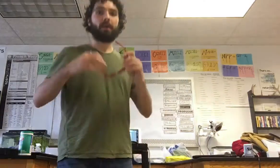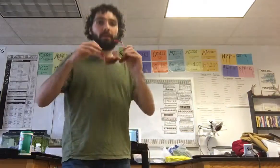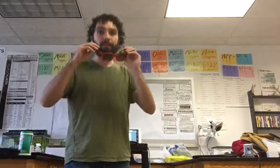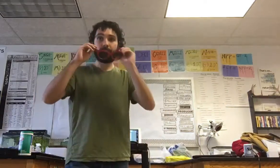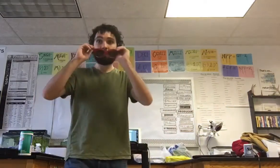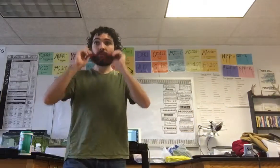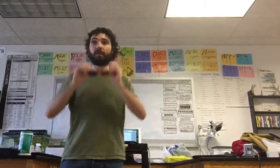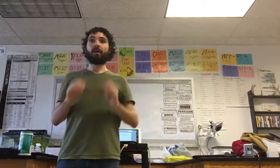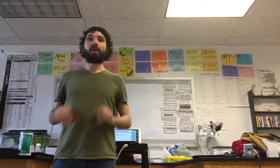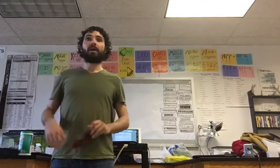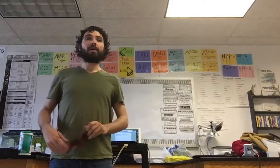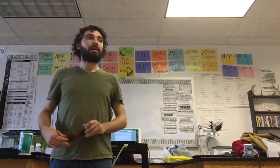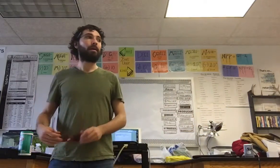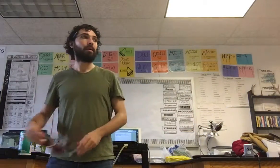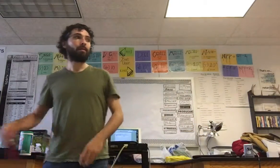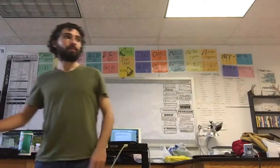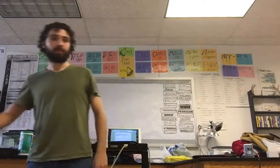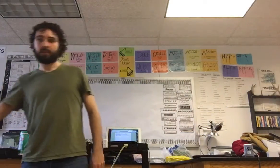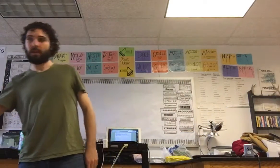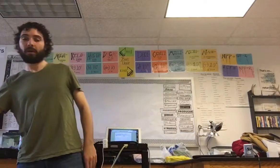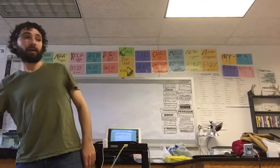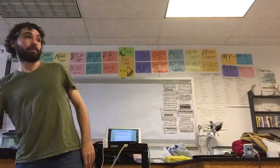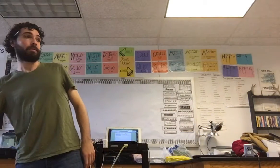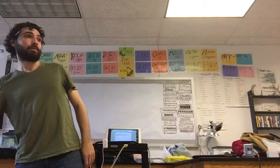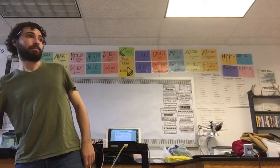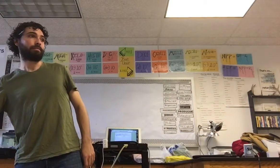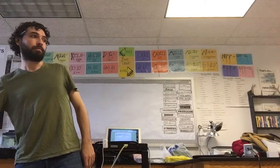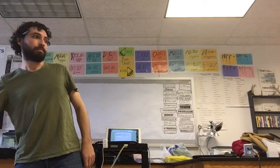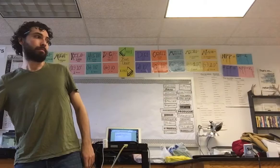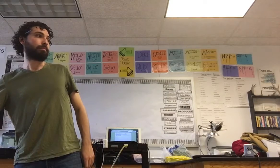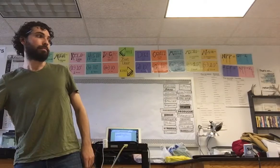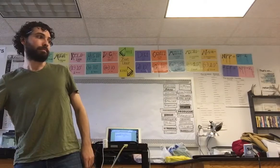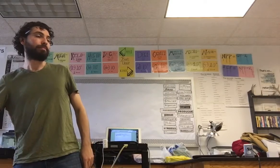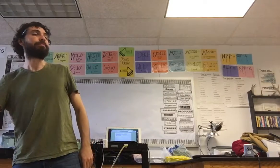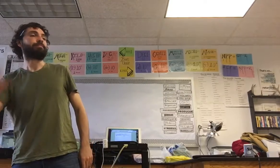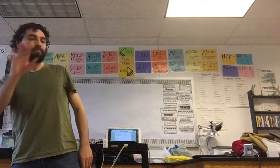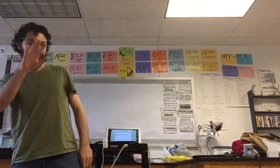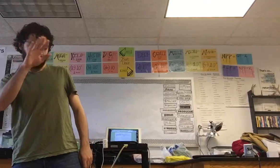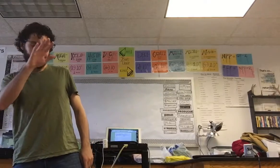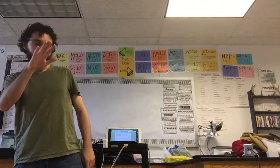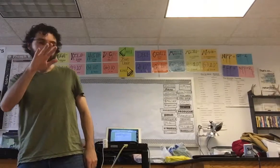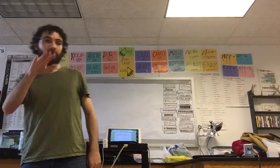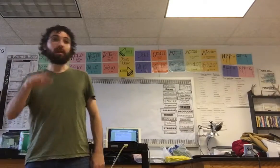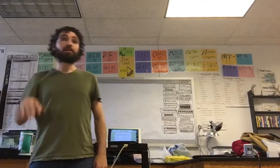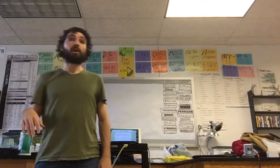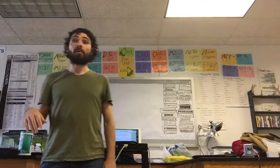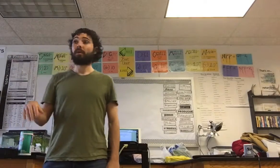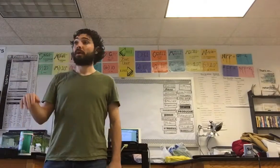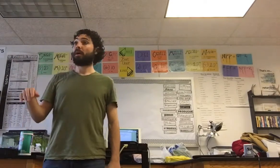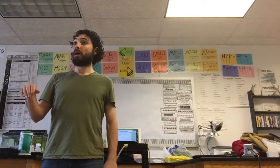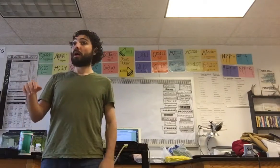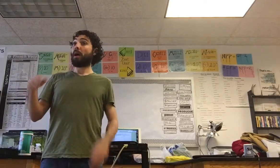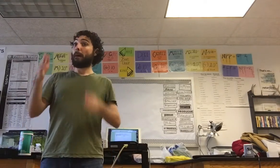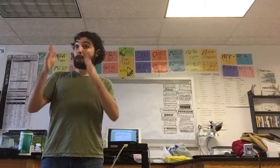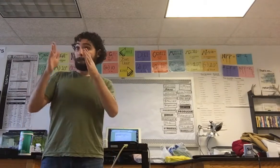She's like the worst one. Yeah, I'm doing it like this. It's person A with sunglasses. So. Yeah, but you don't